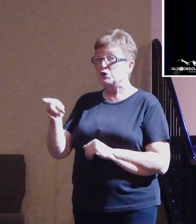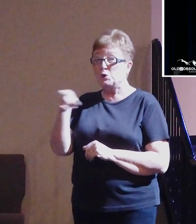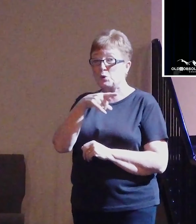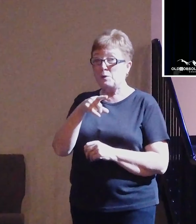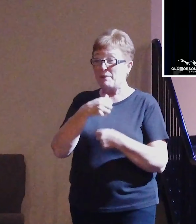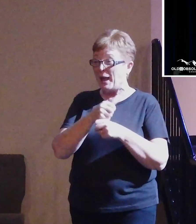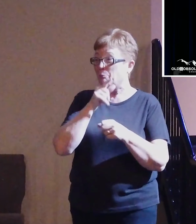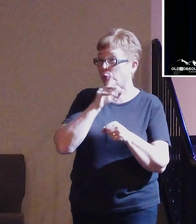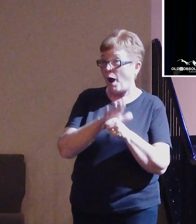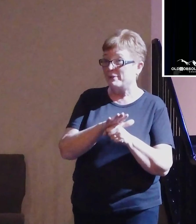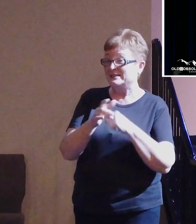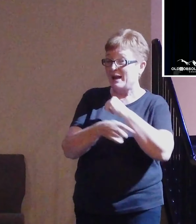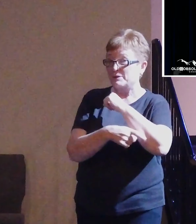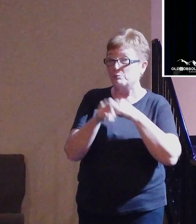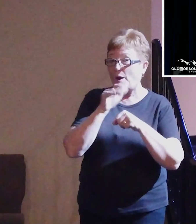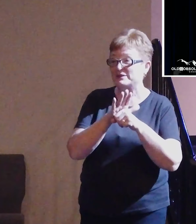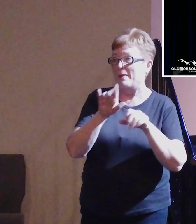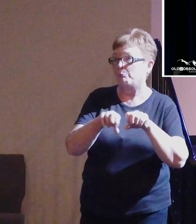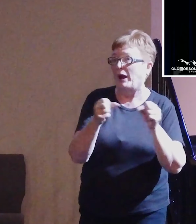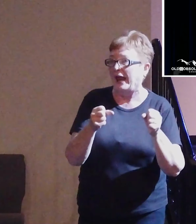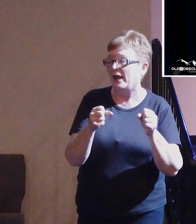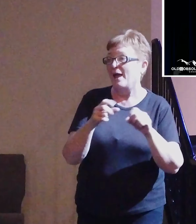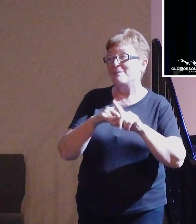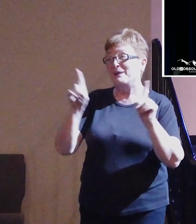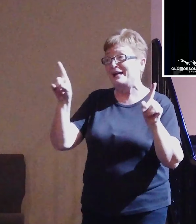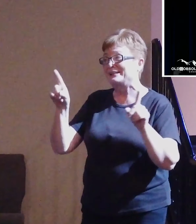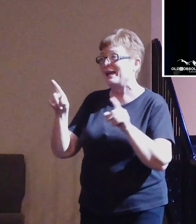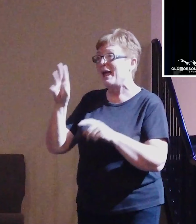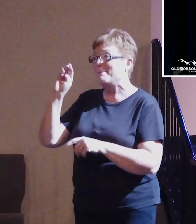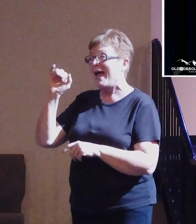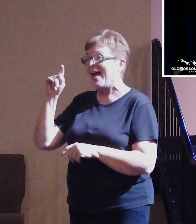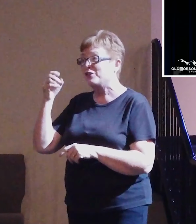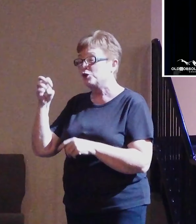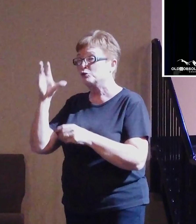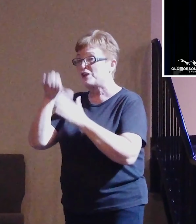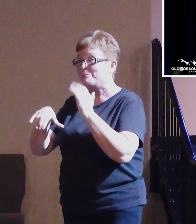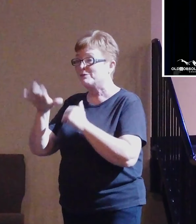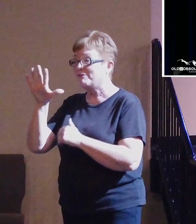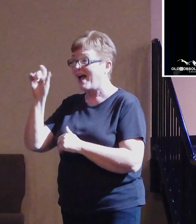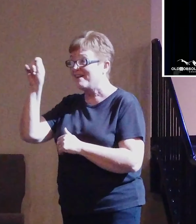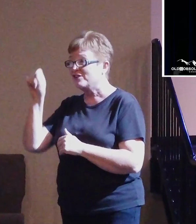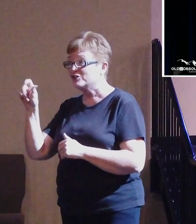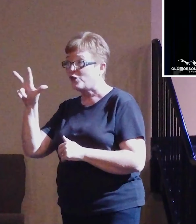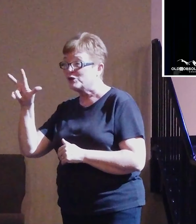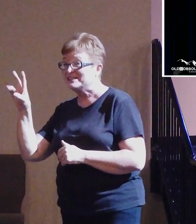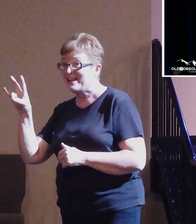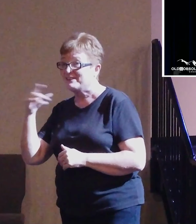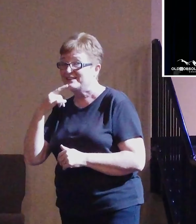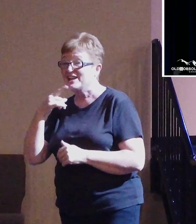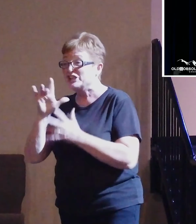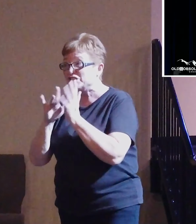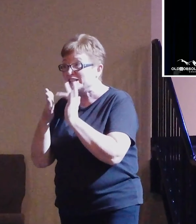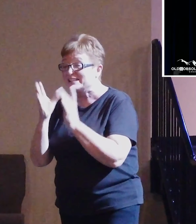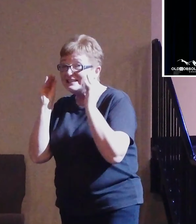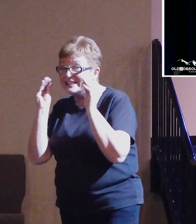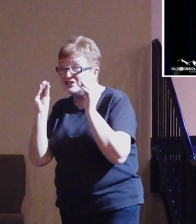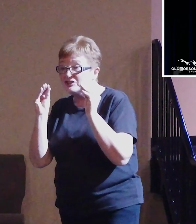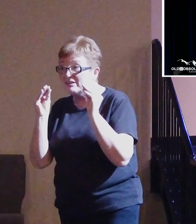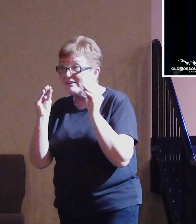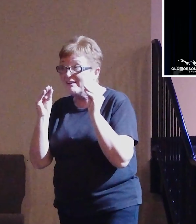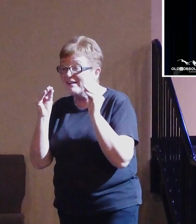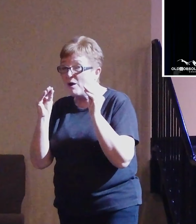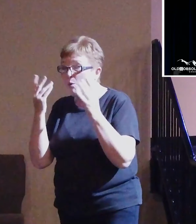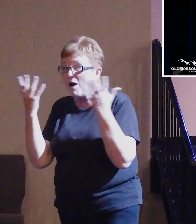break them is always there but on the contrary, Jesus taught us in Matthew 5, verse 37 and I've mentioned this already,